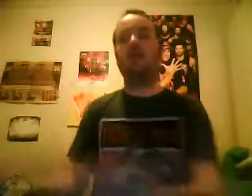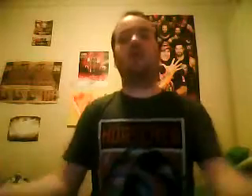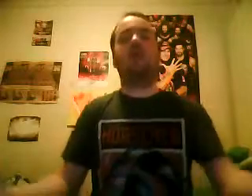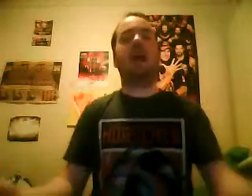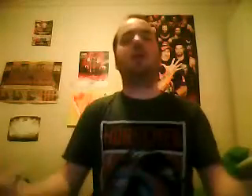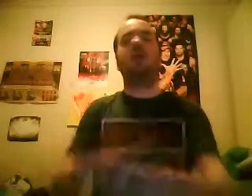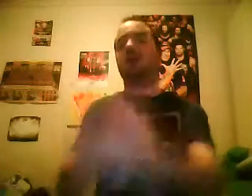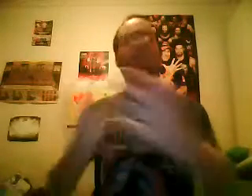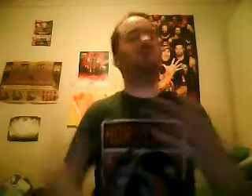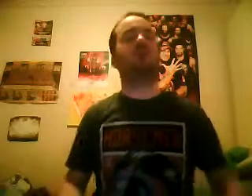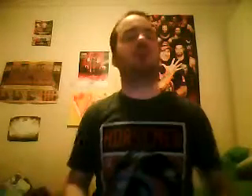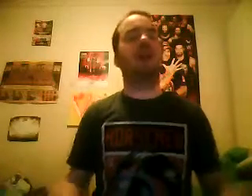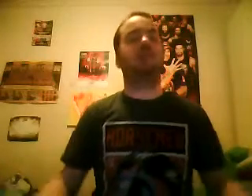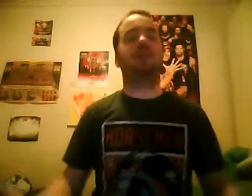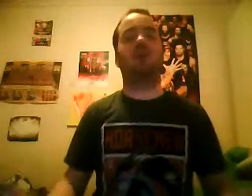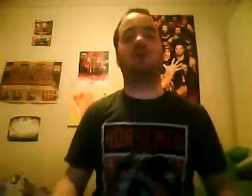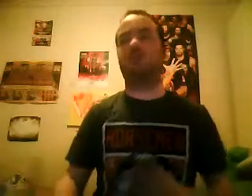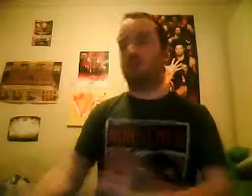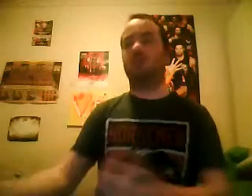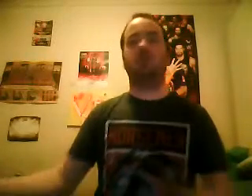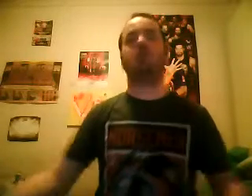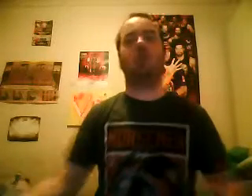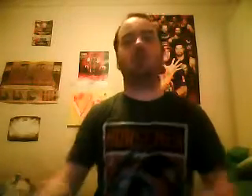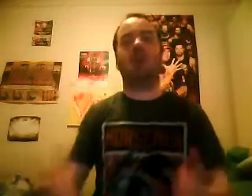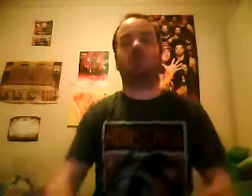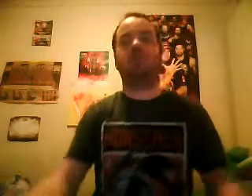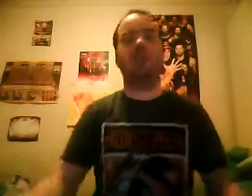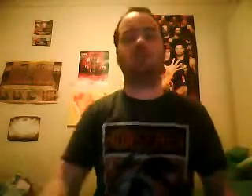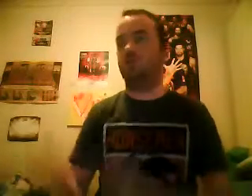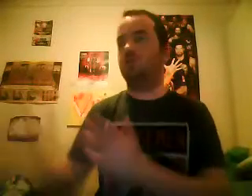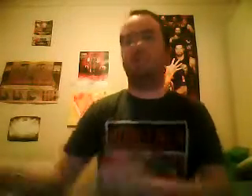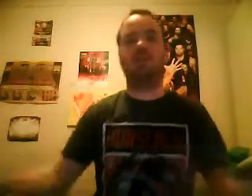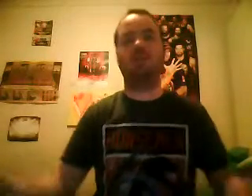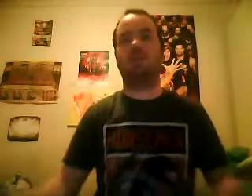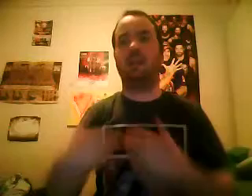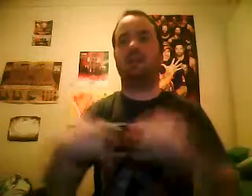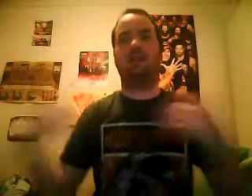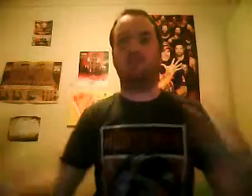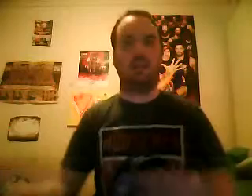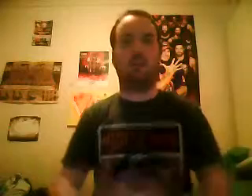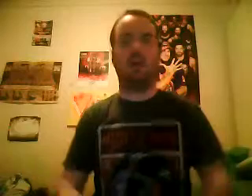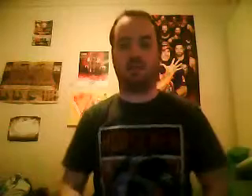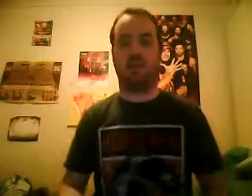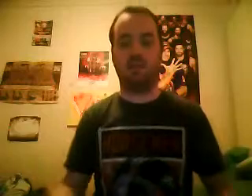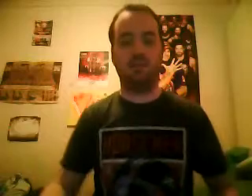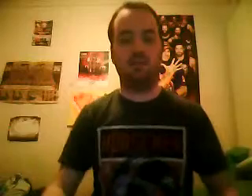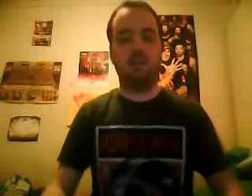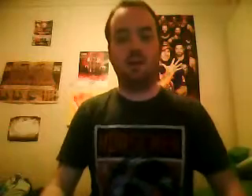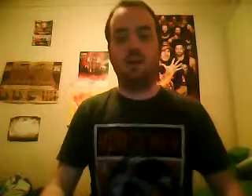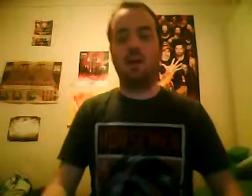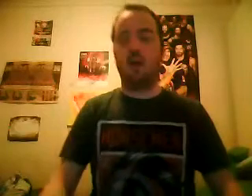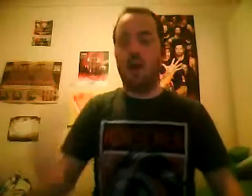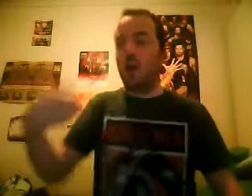or hell, even put the tag team strap on her. She's got that potential. You just got to let her roll with it. I hope this